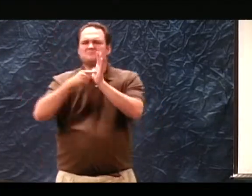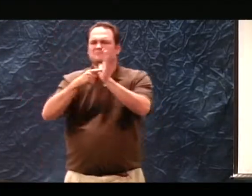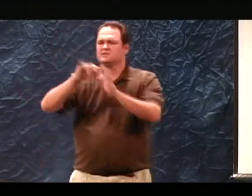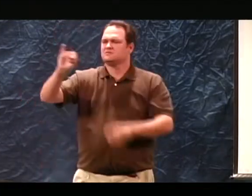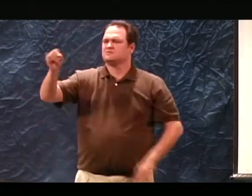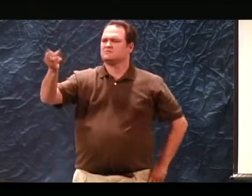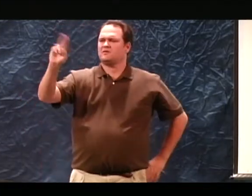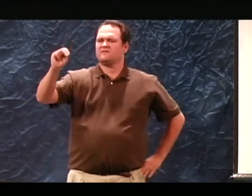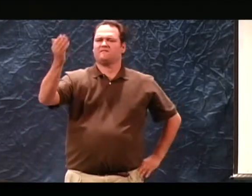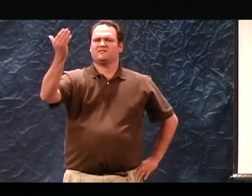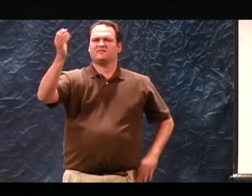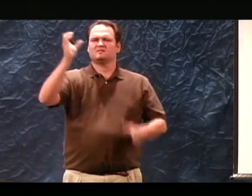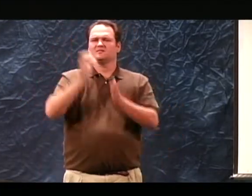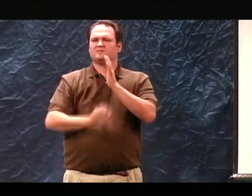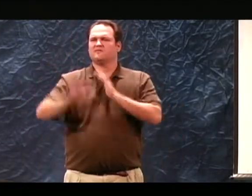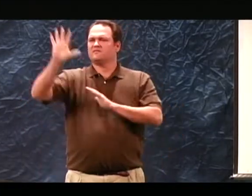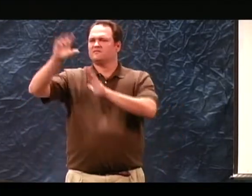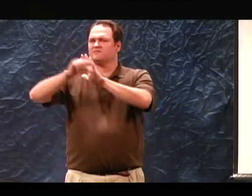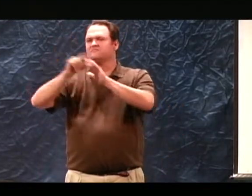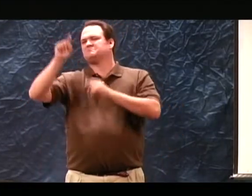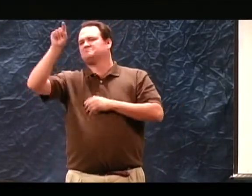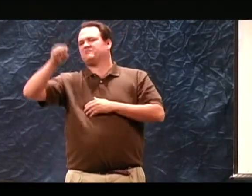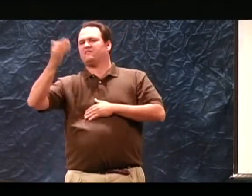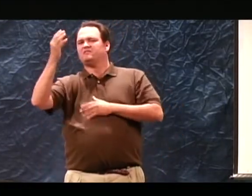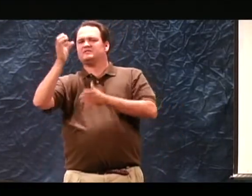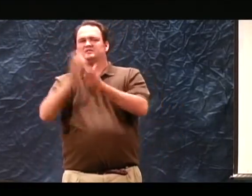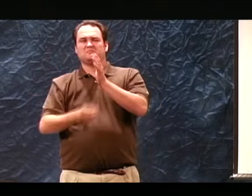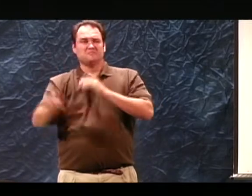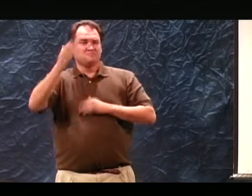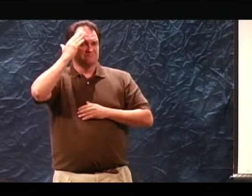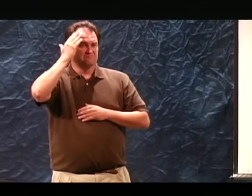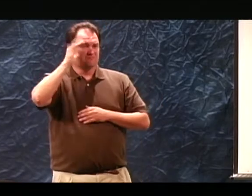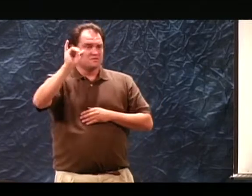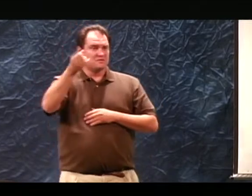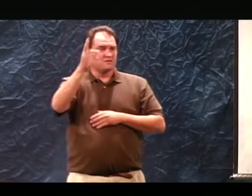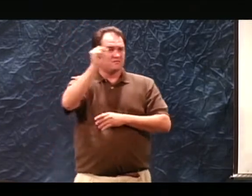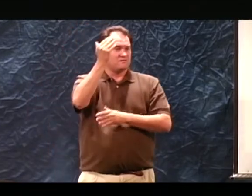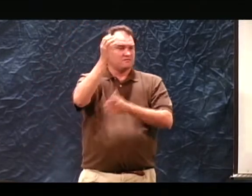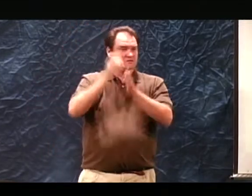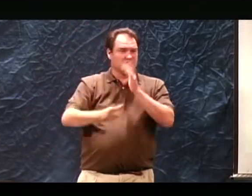them into heaven john 15 verse 5 and following